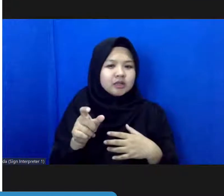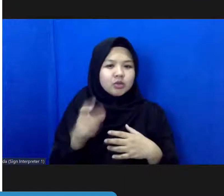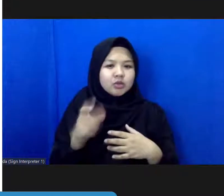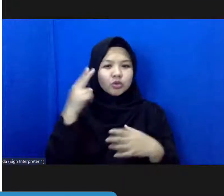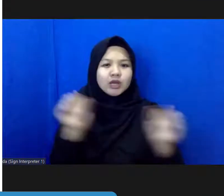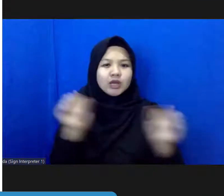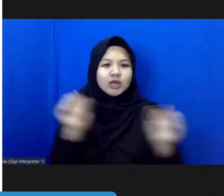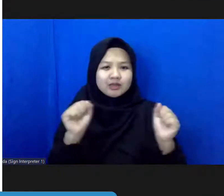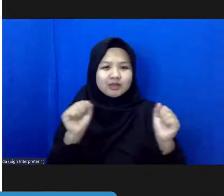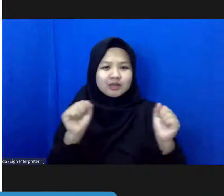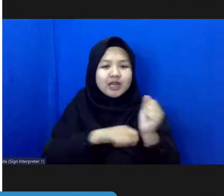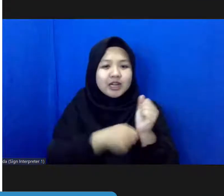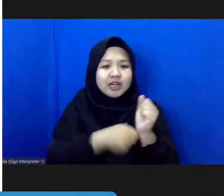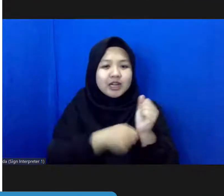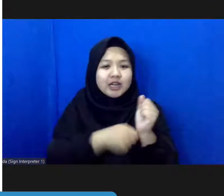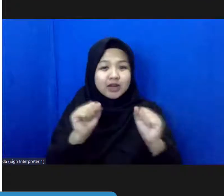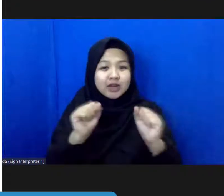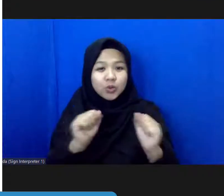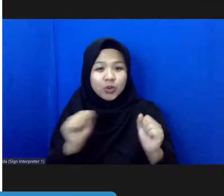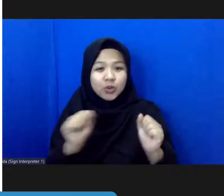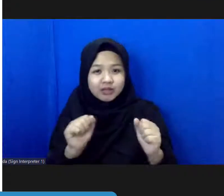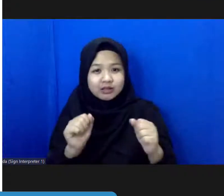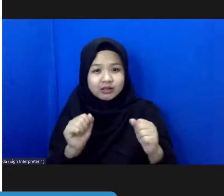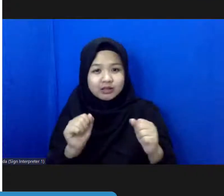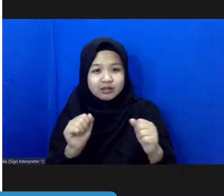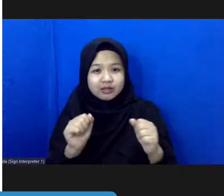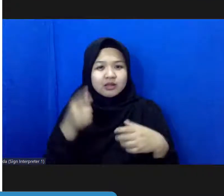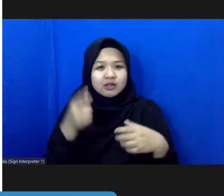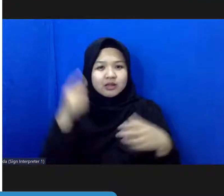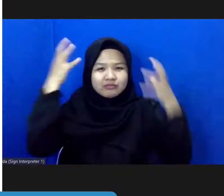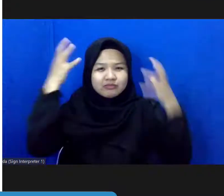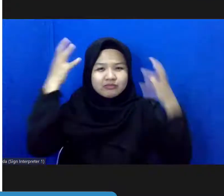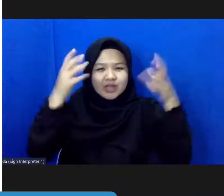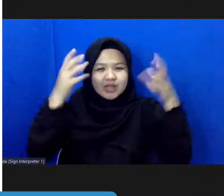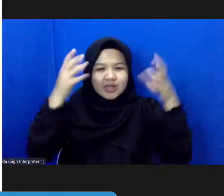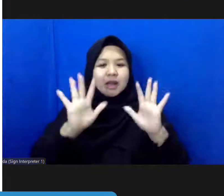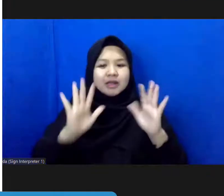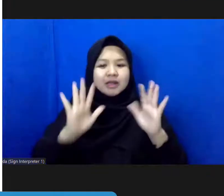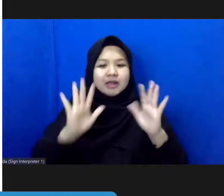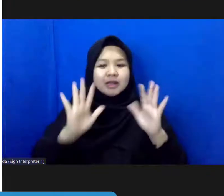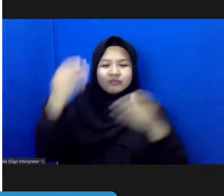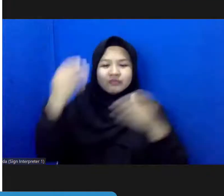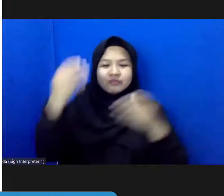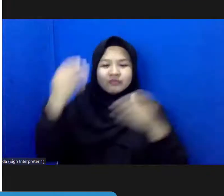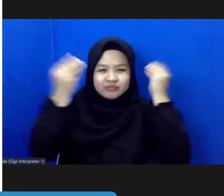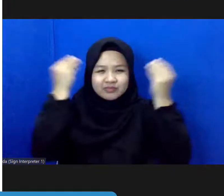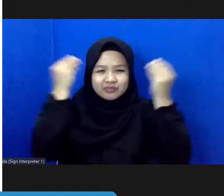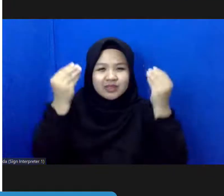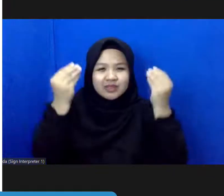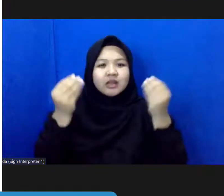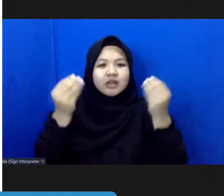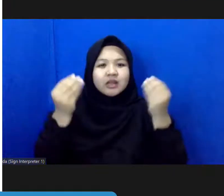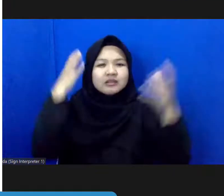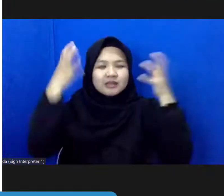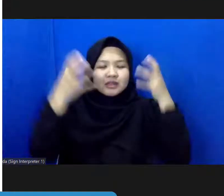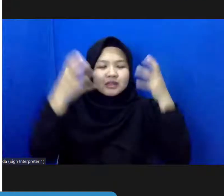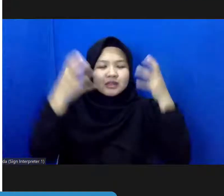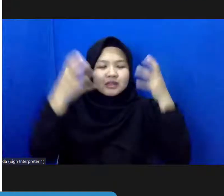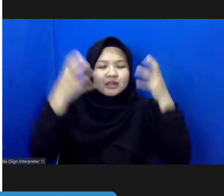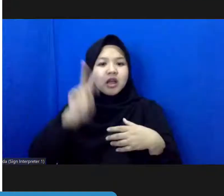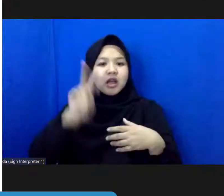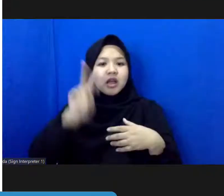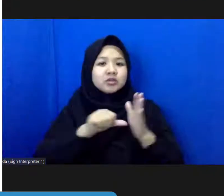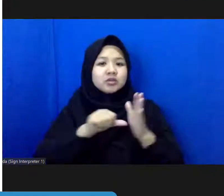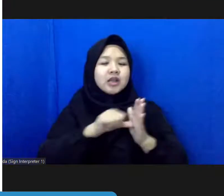our stress is like come very much later, but still there are stress that we need to help each other.